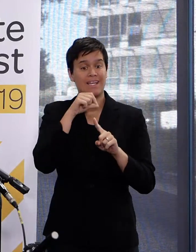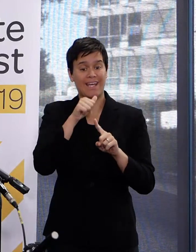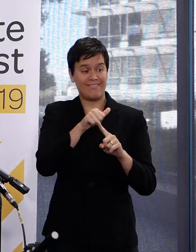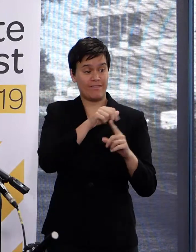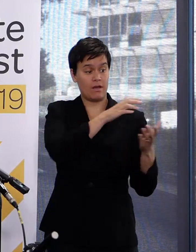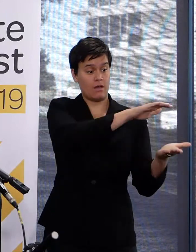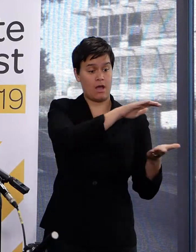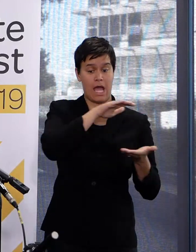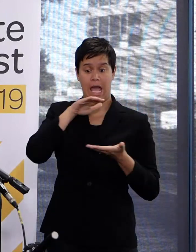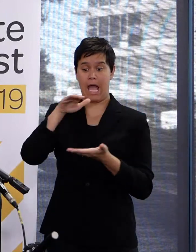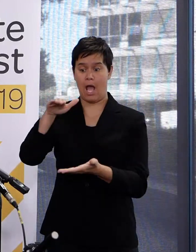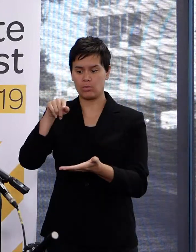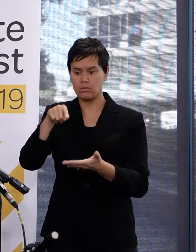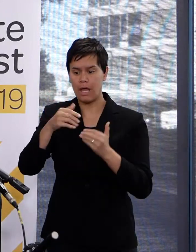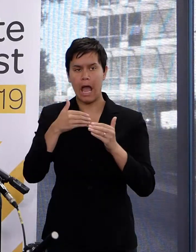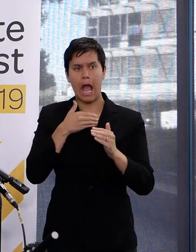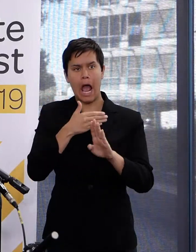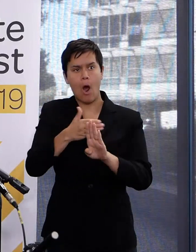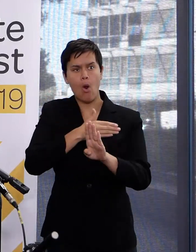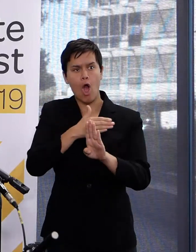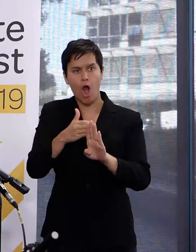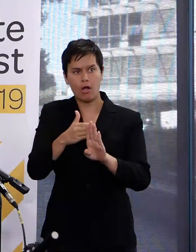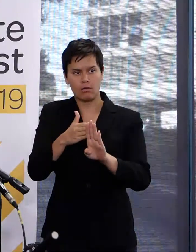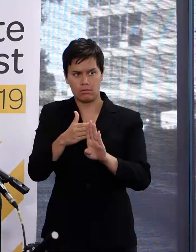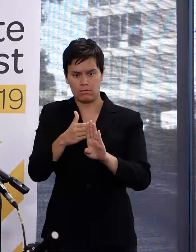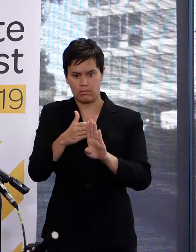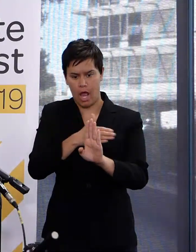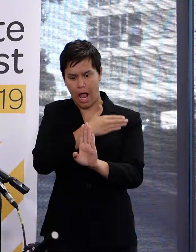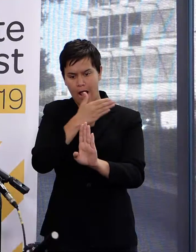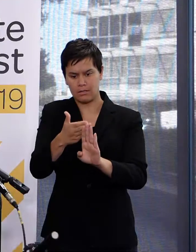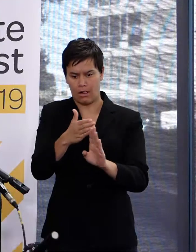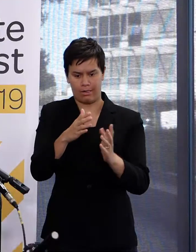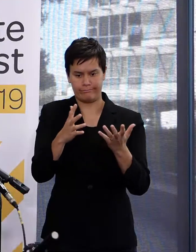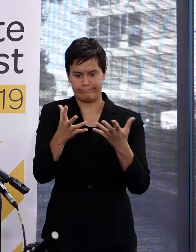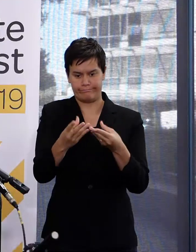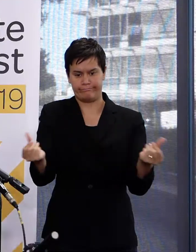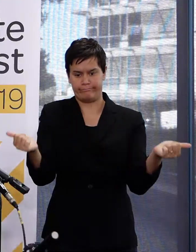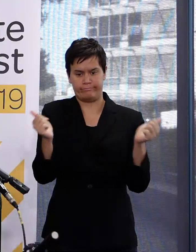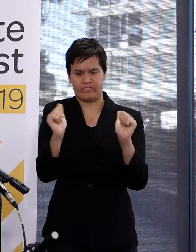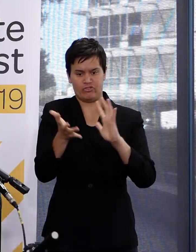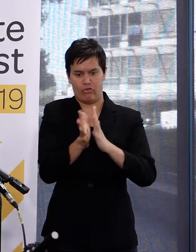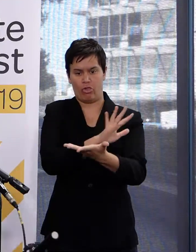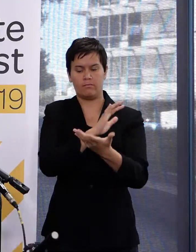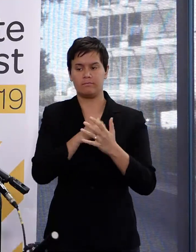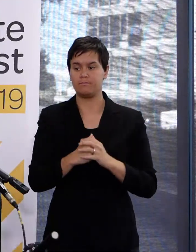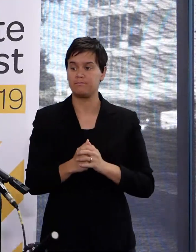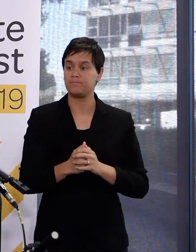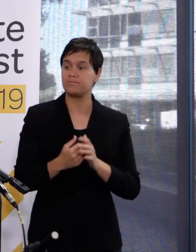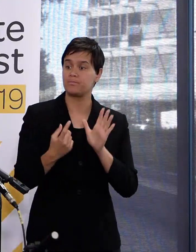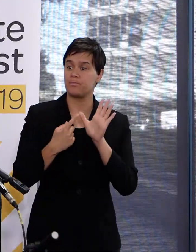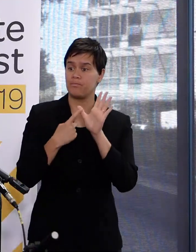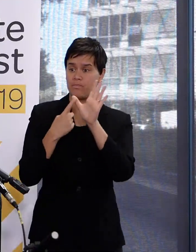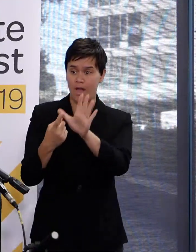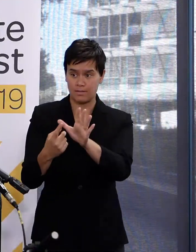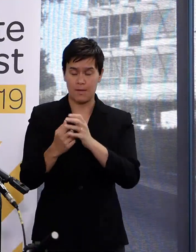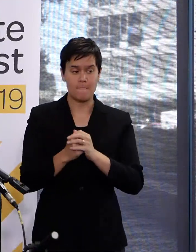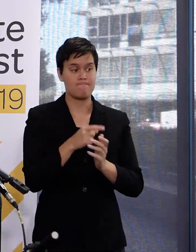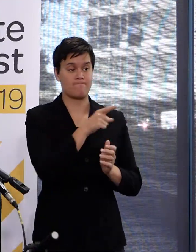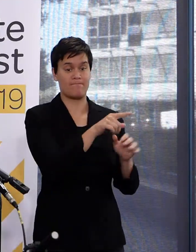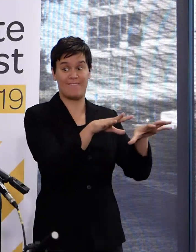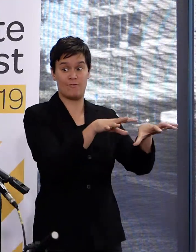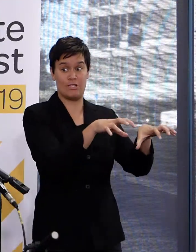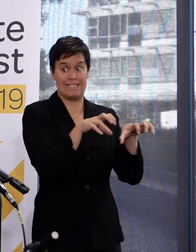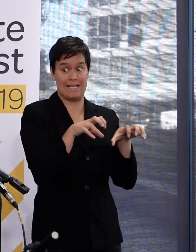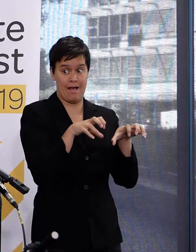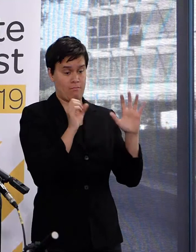Could you talk us through and give us a bit of perspective on that process? So two things on that. First of all, in terms of the -70, there